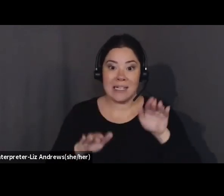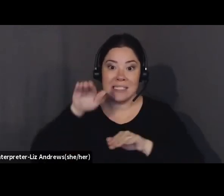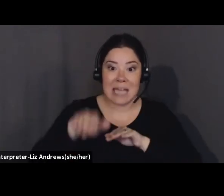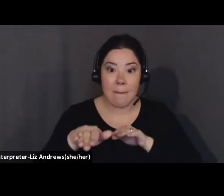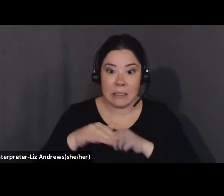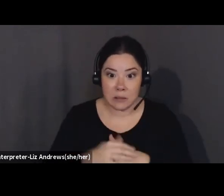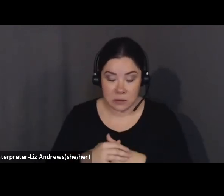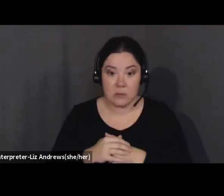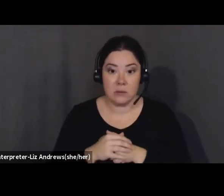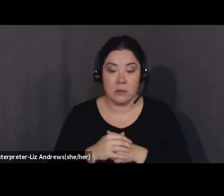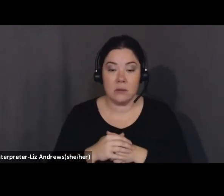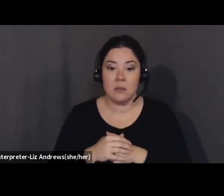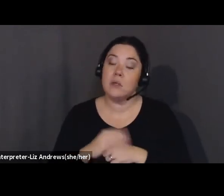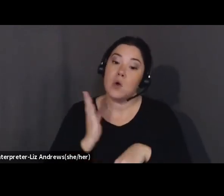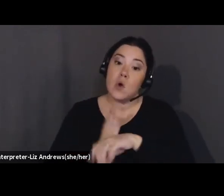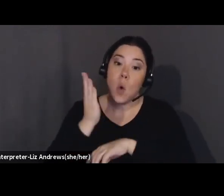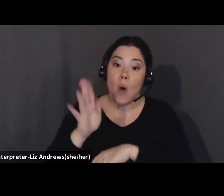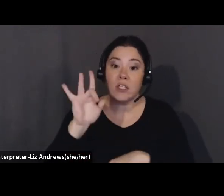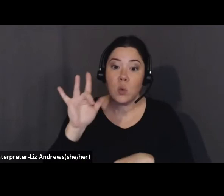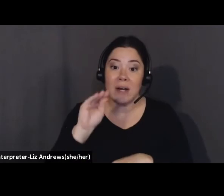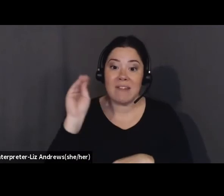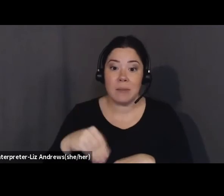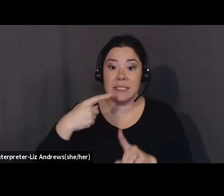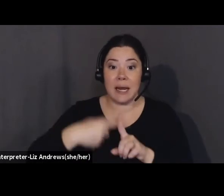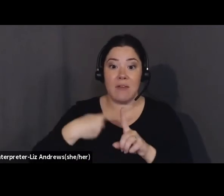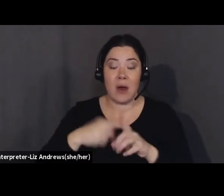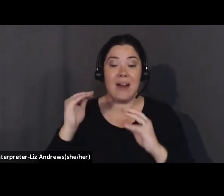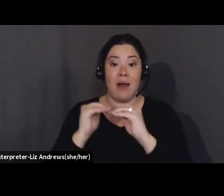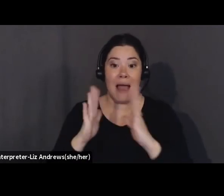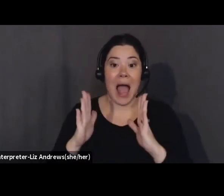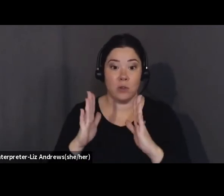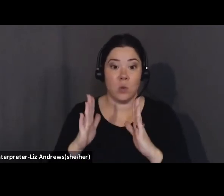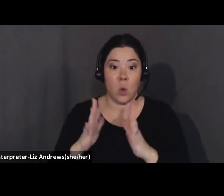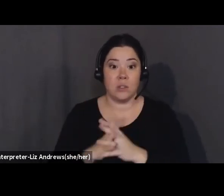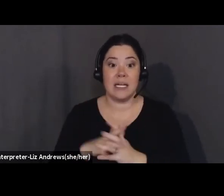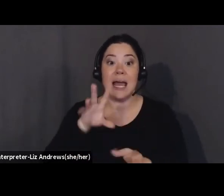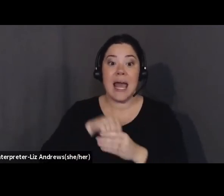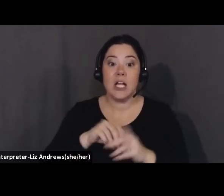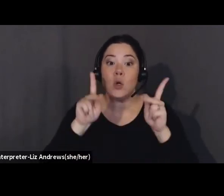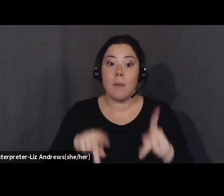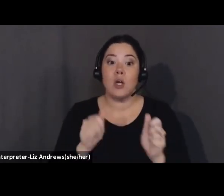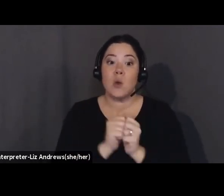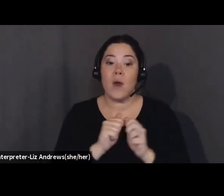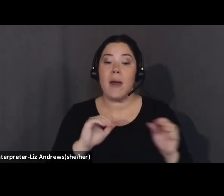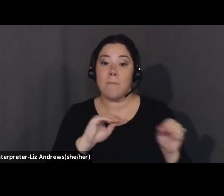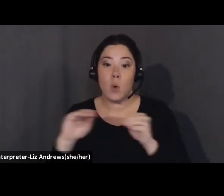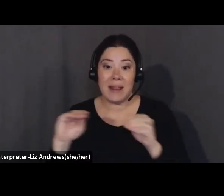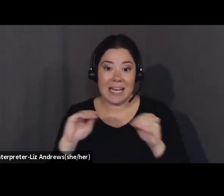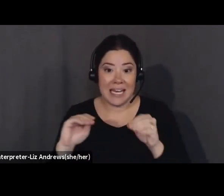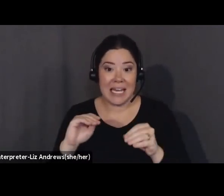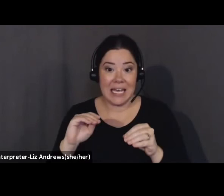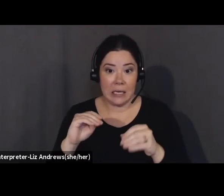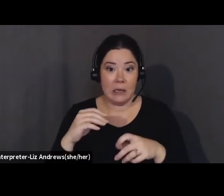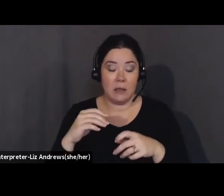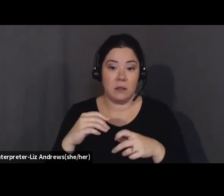Around 25% of rental households included a person with a mobility impairment that had